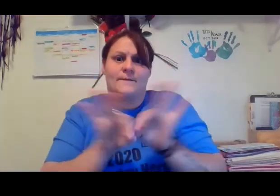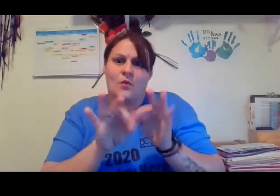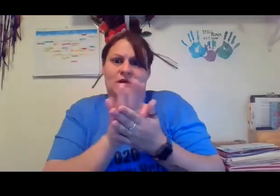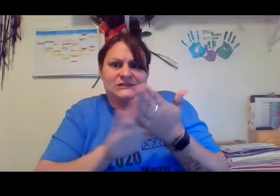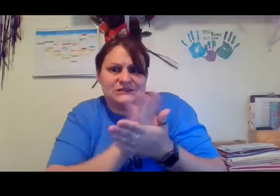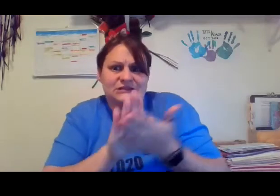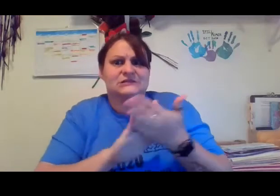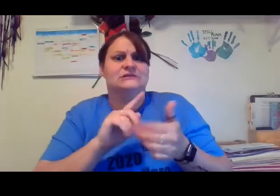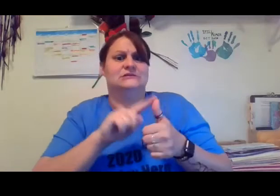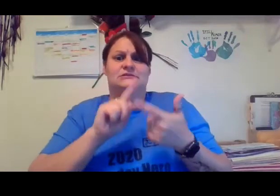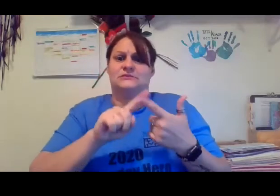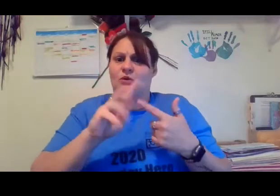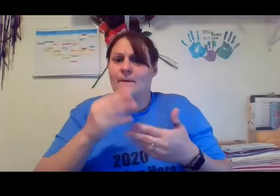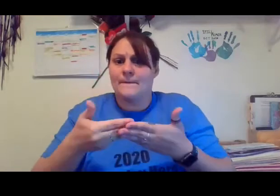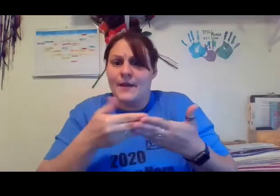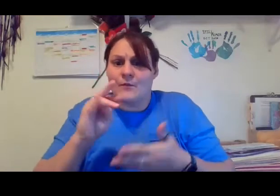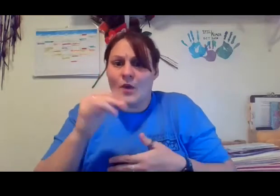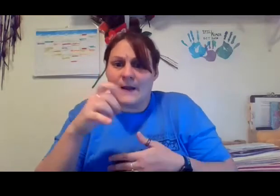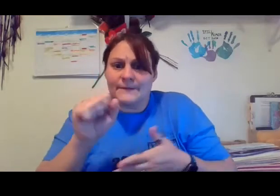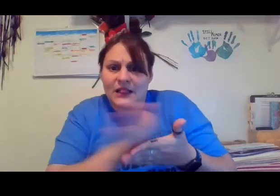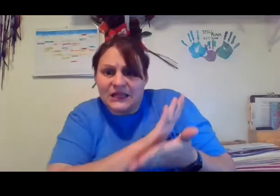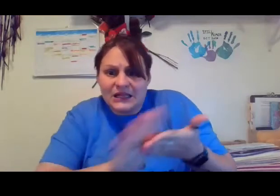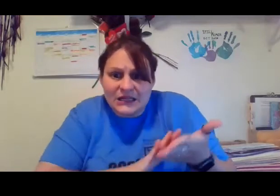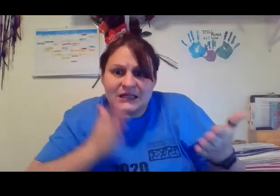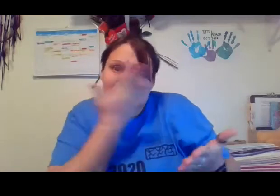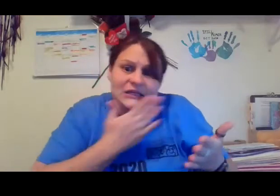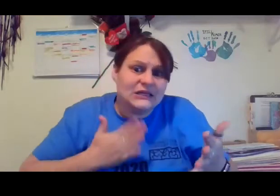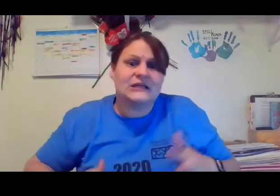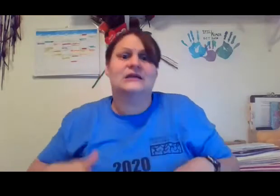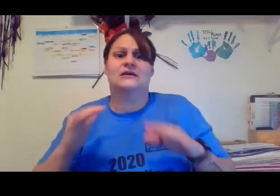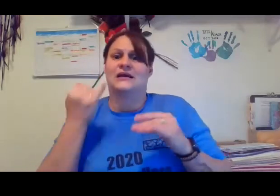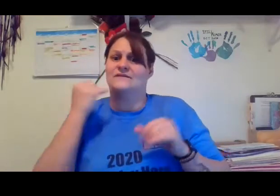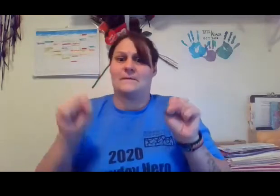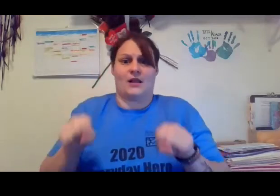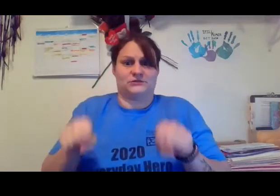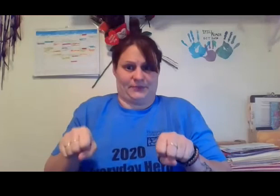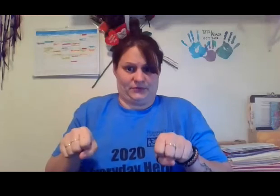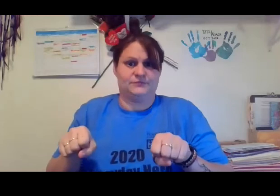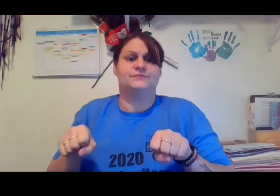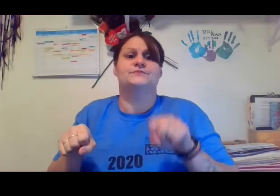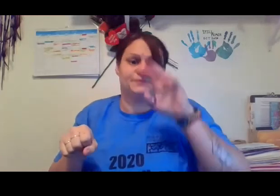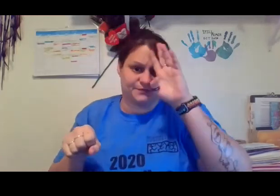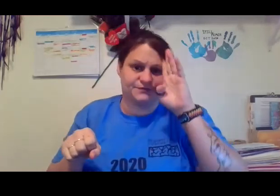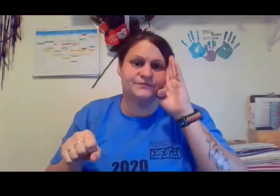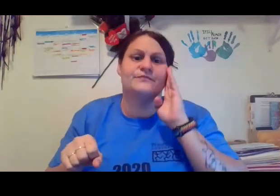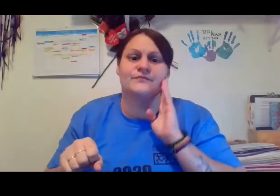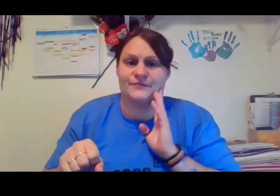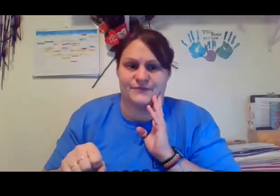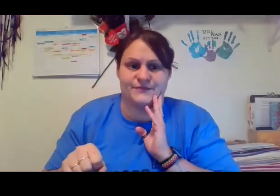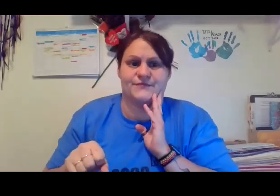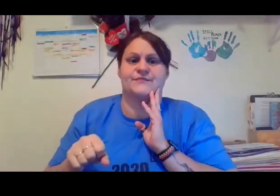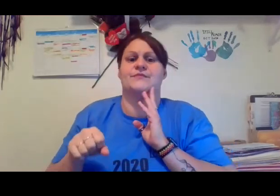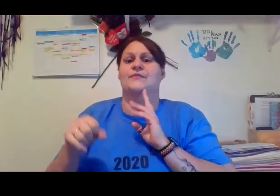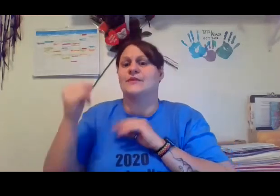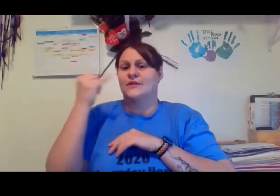But if they choose not to, and it's their right not to use that mask if they can't tolerate it, make sure you use the wipes, the personal baby wipes for their hands